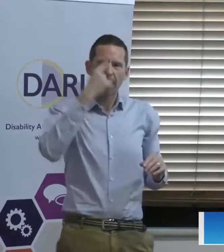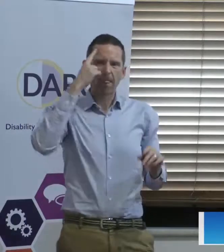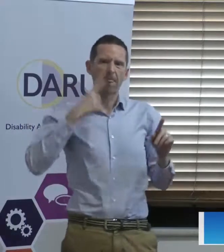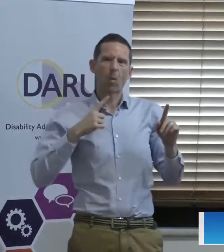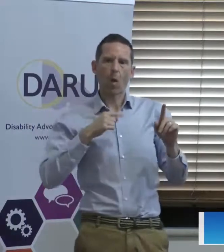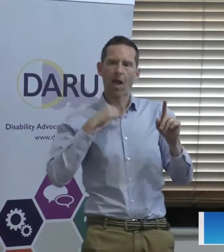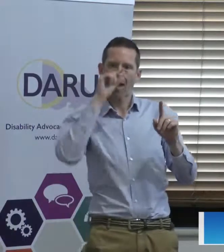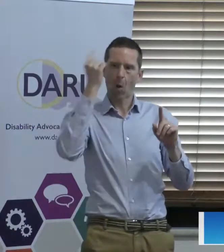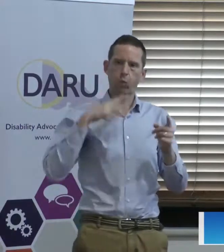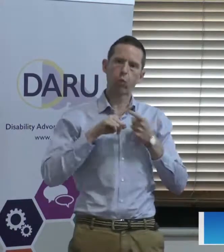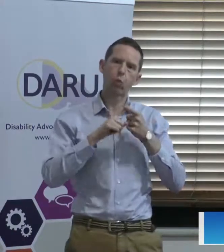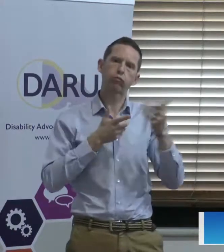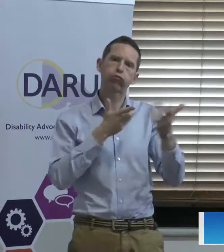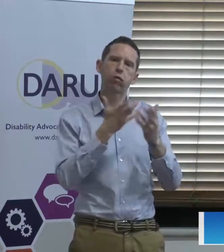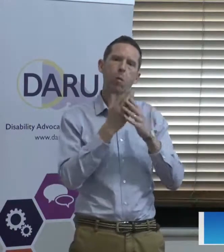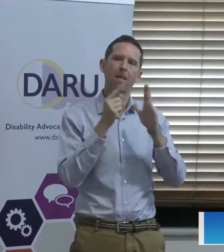the department